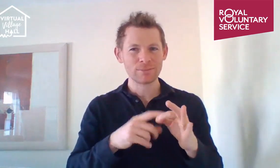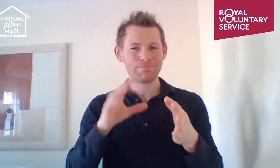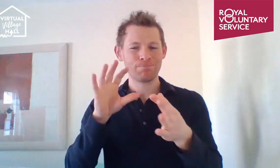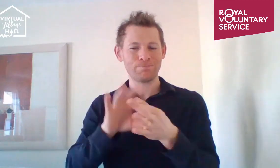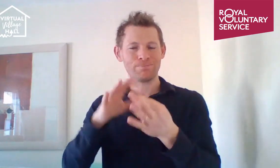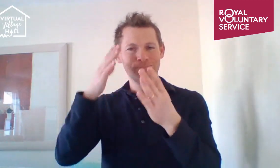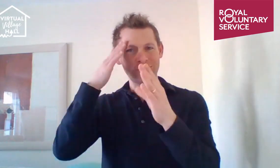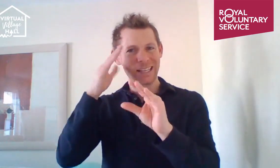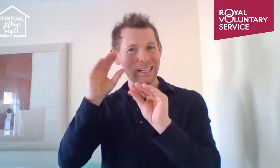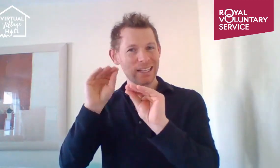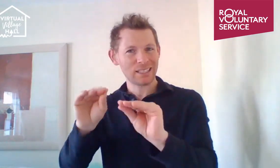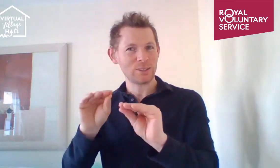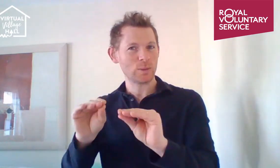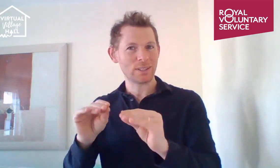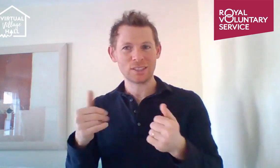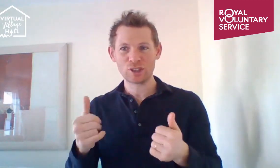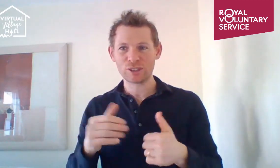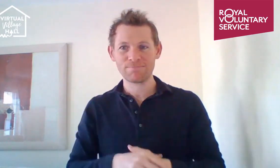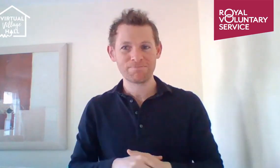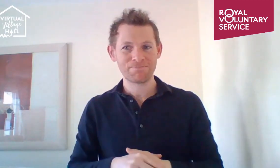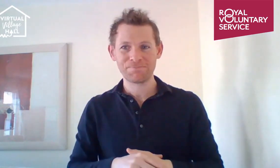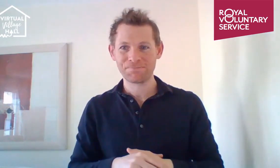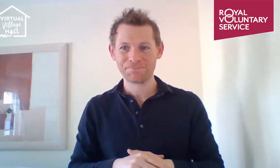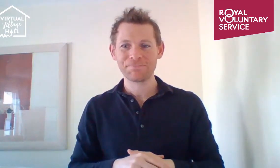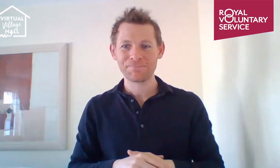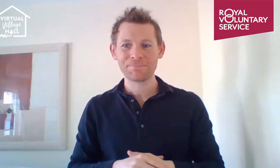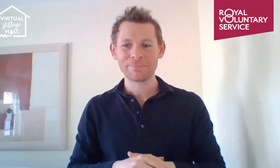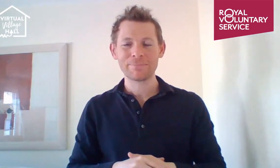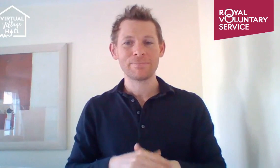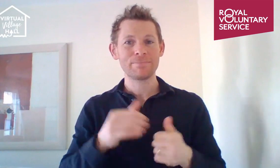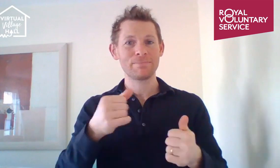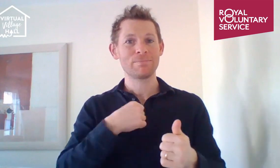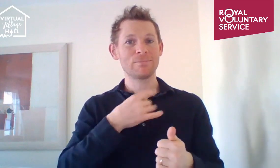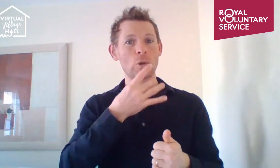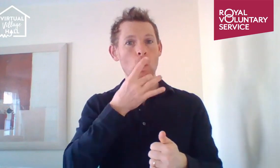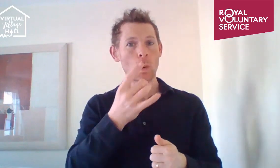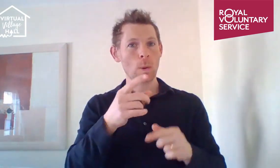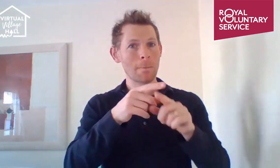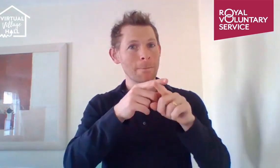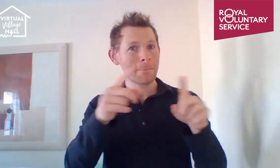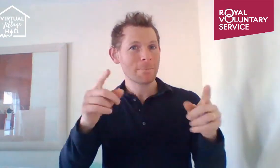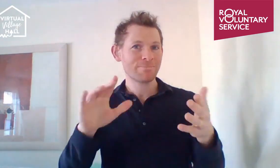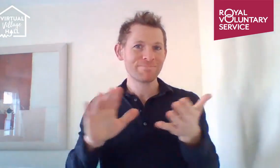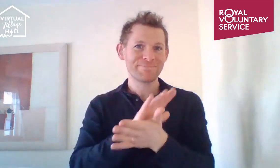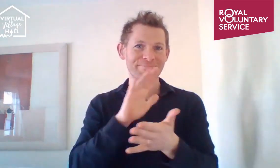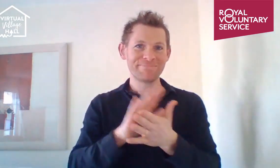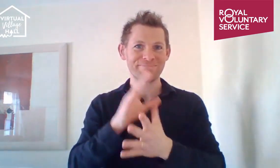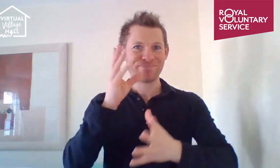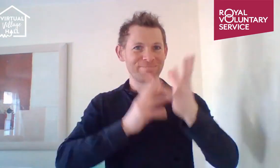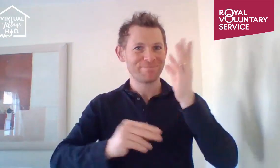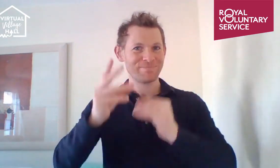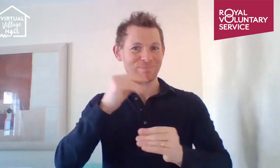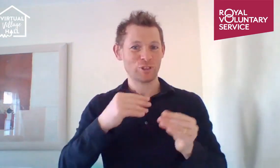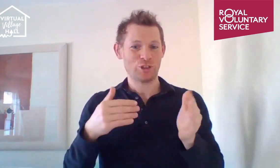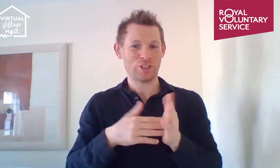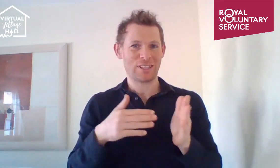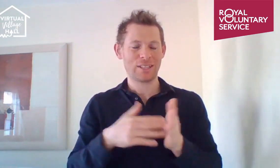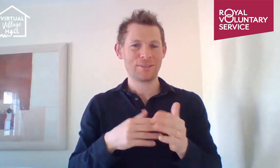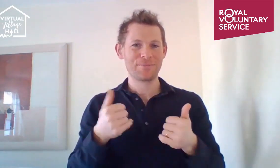Has anybody any questions in relation to the topic of education that we've been covering today? I really hope you've